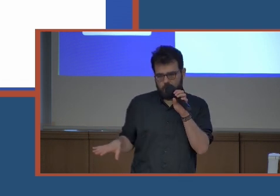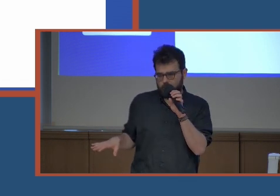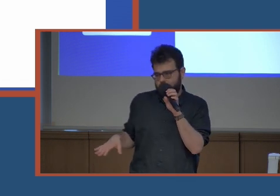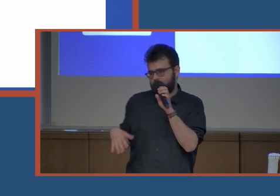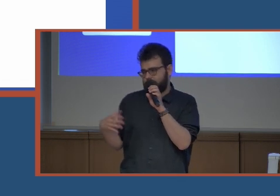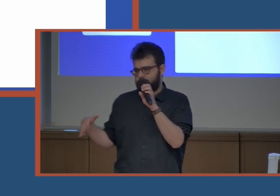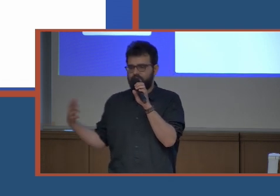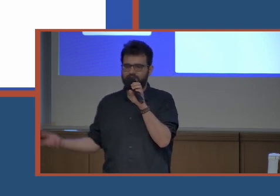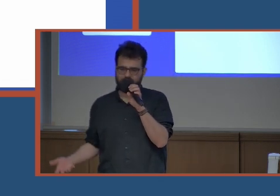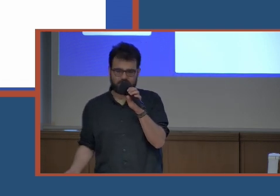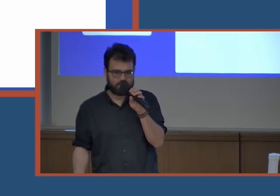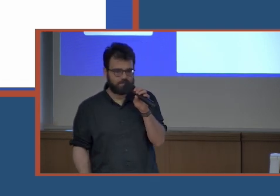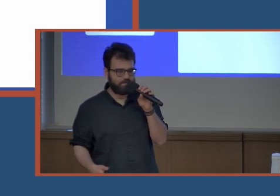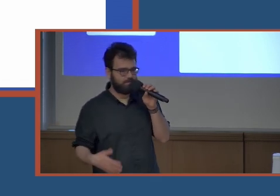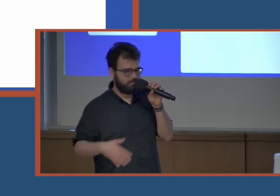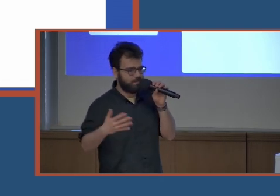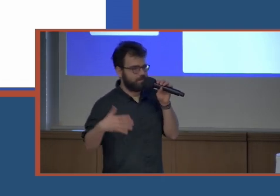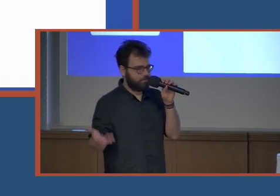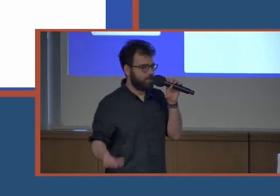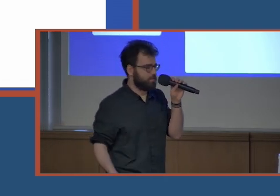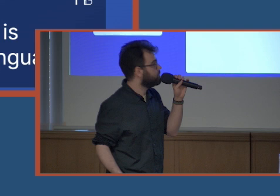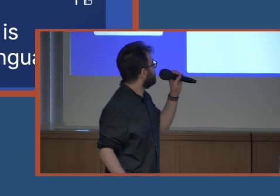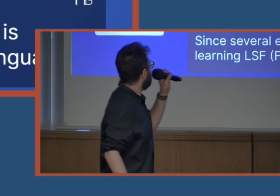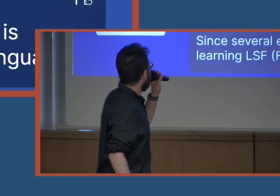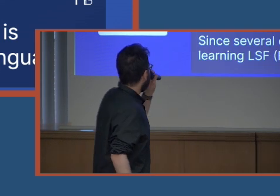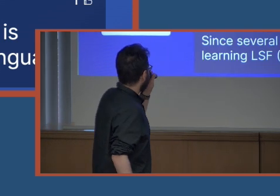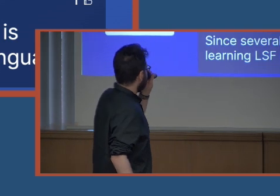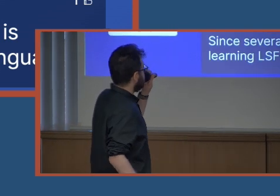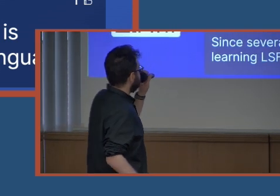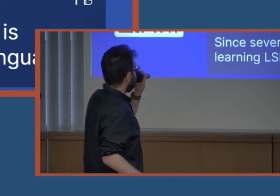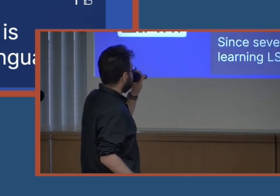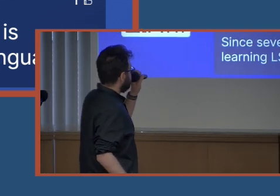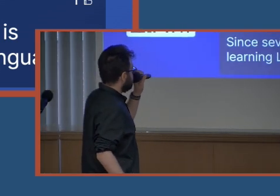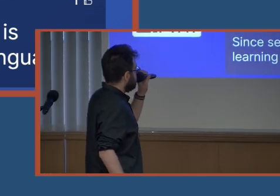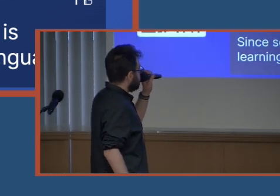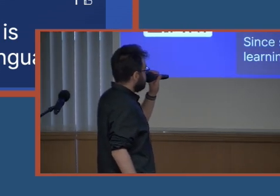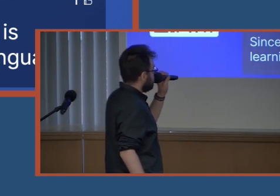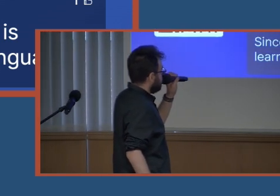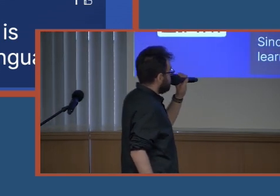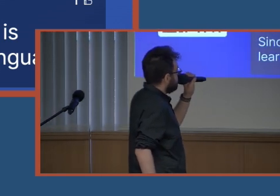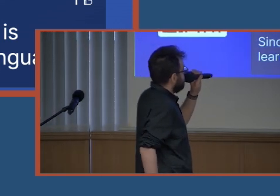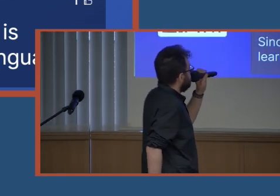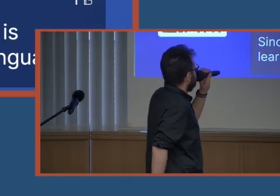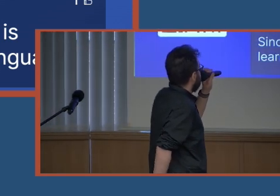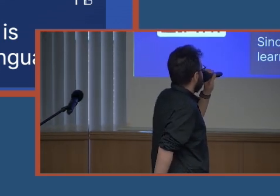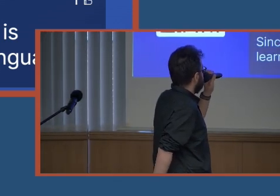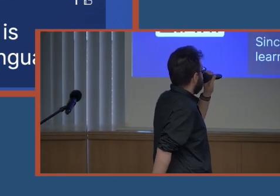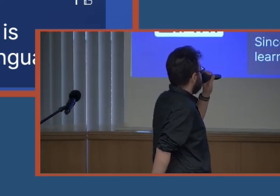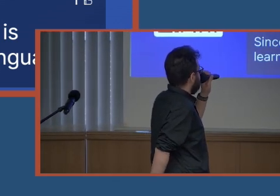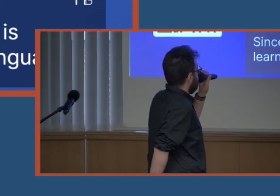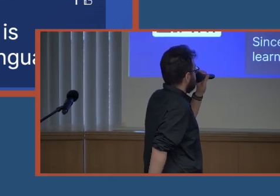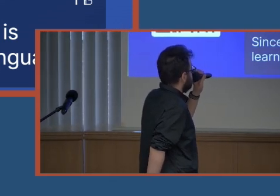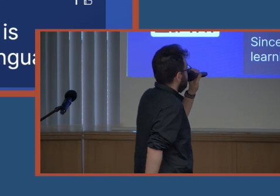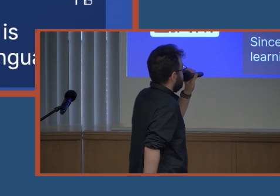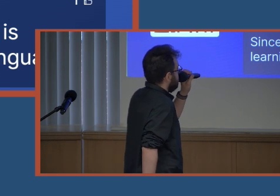depending on the people who use this pidgin. To what degree do the syntax of the sign languages correspond with the syntax